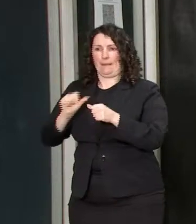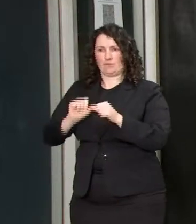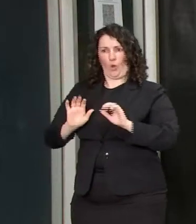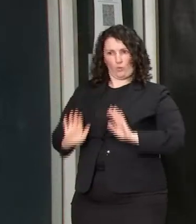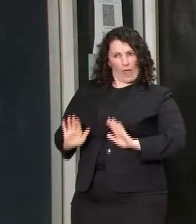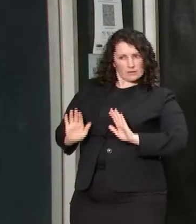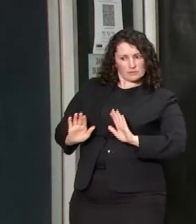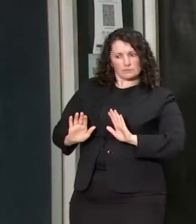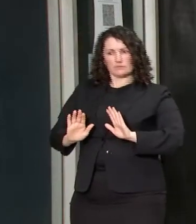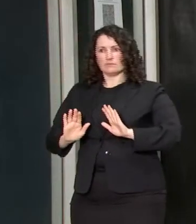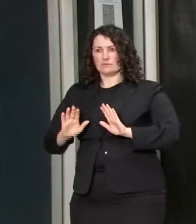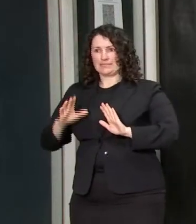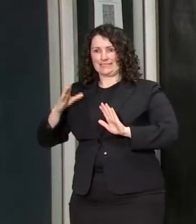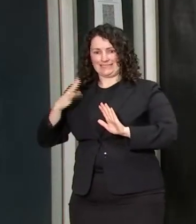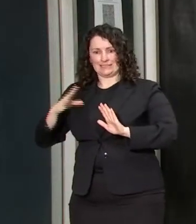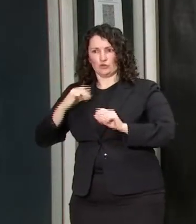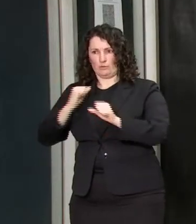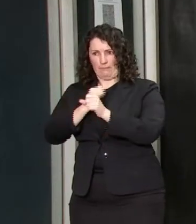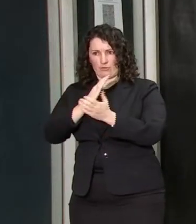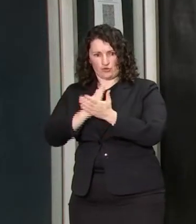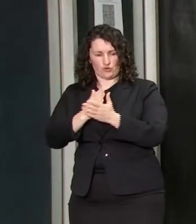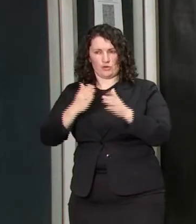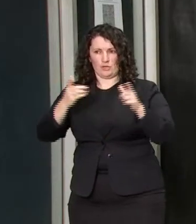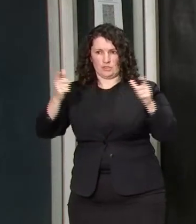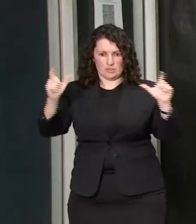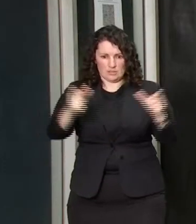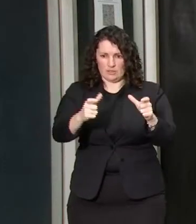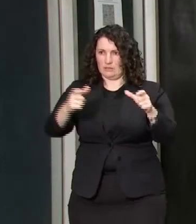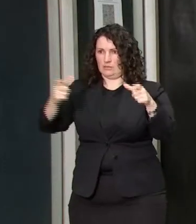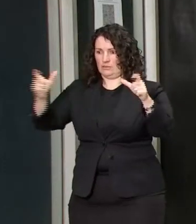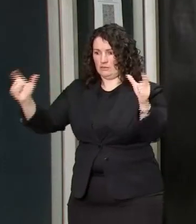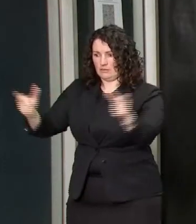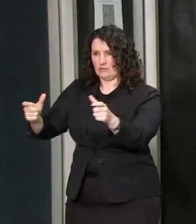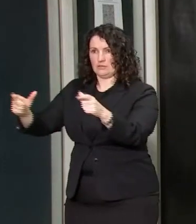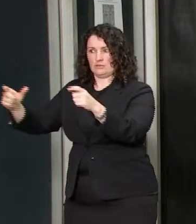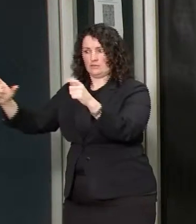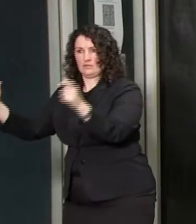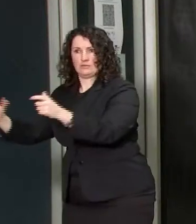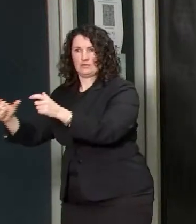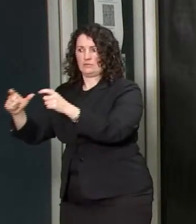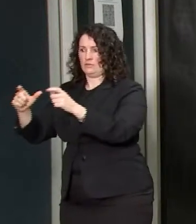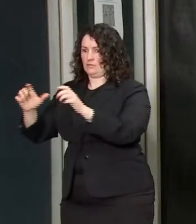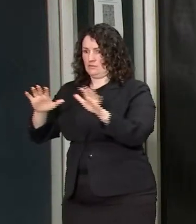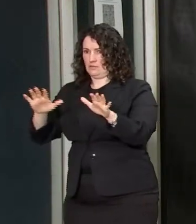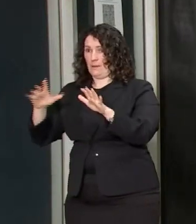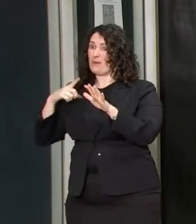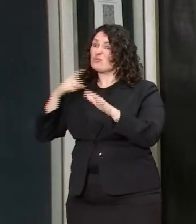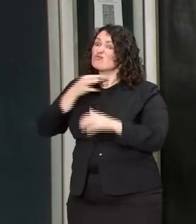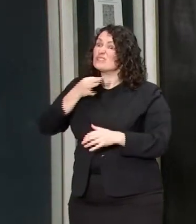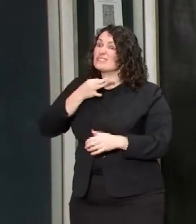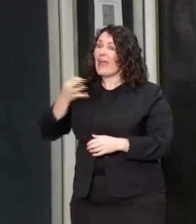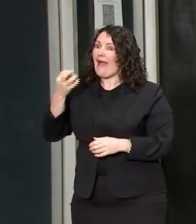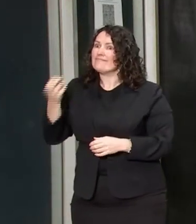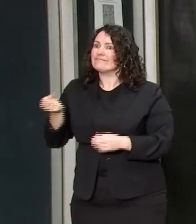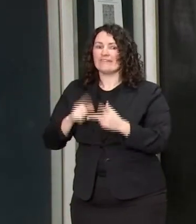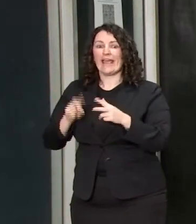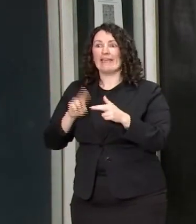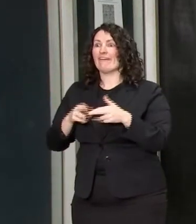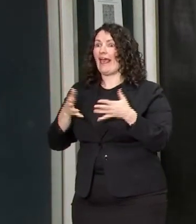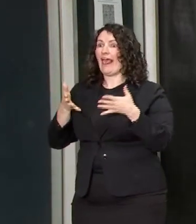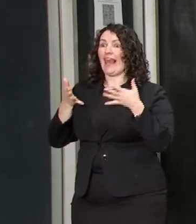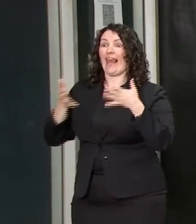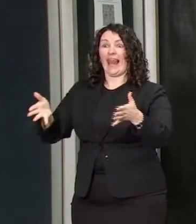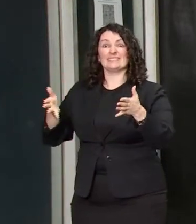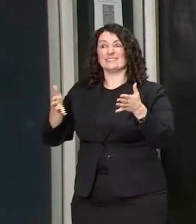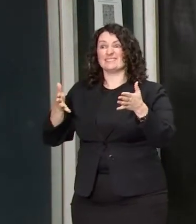this variant, any variant, running away from you, because the risk remains, and so many